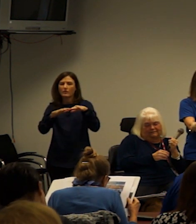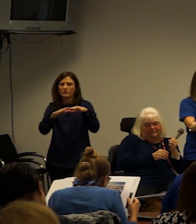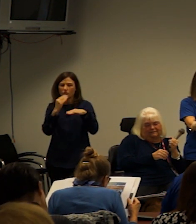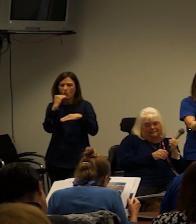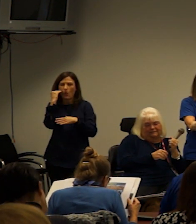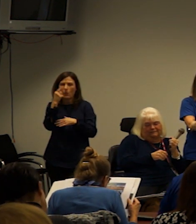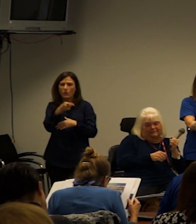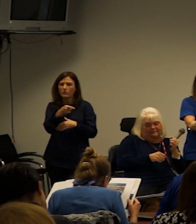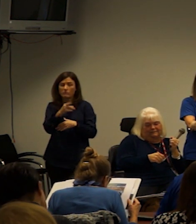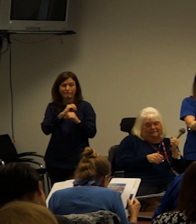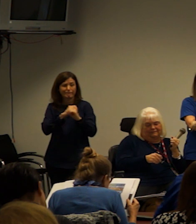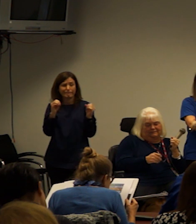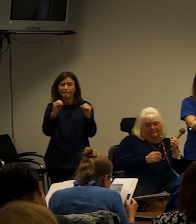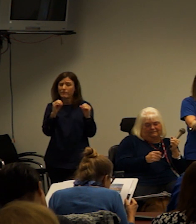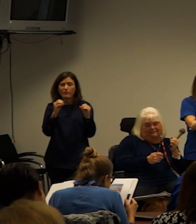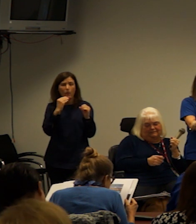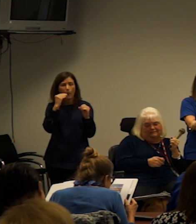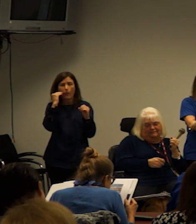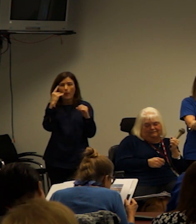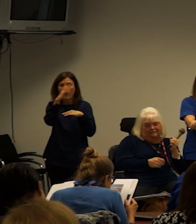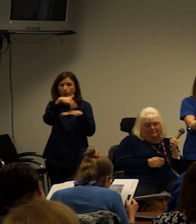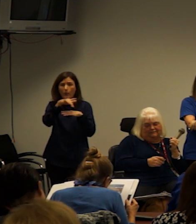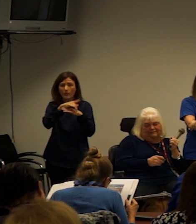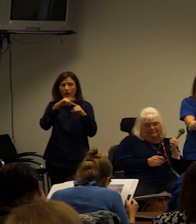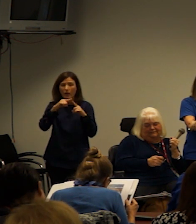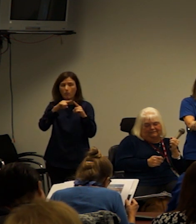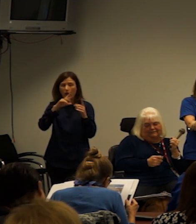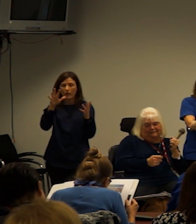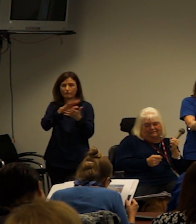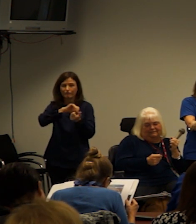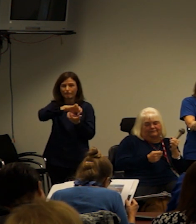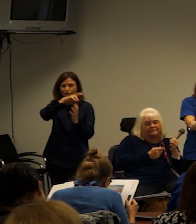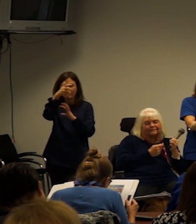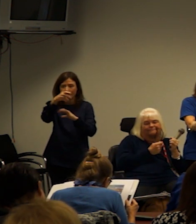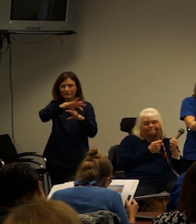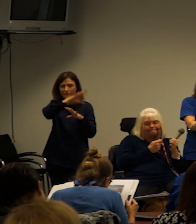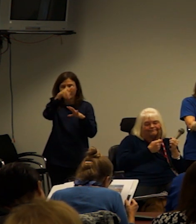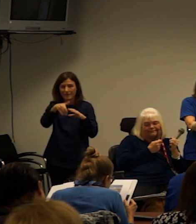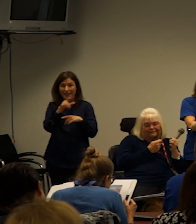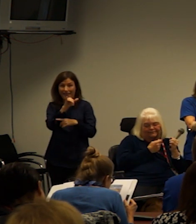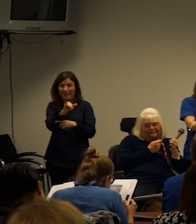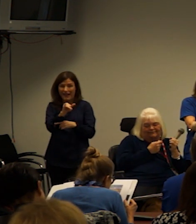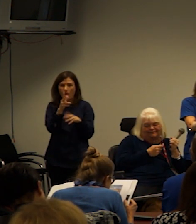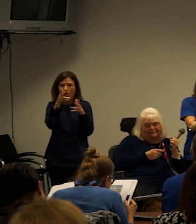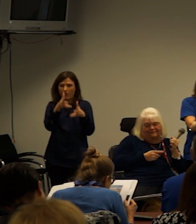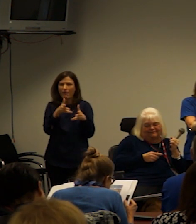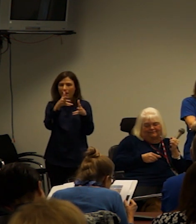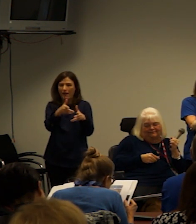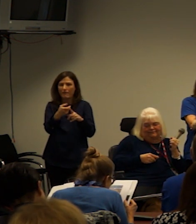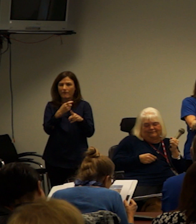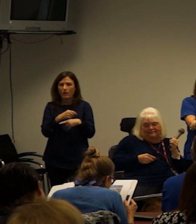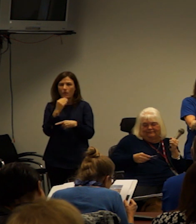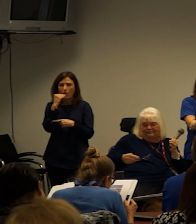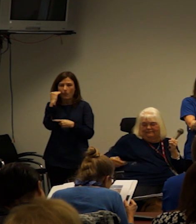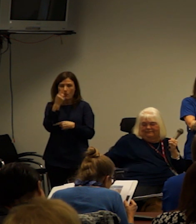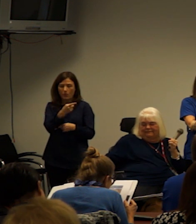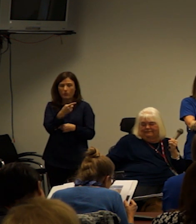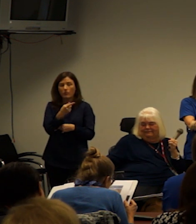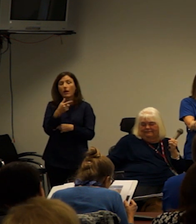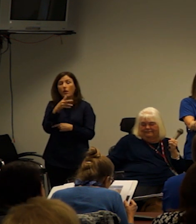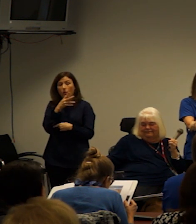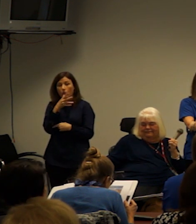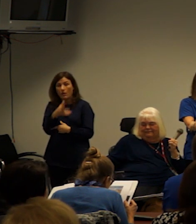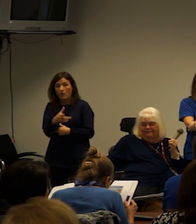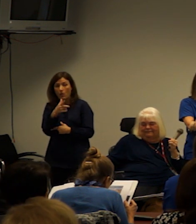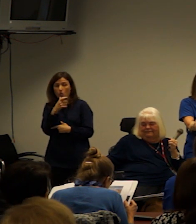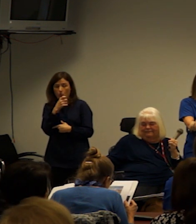a home lot. There's no home, but there's a big pile of rubble, and that is the home. That's what was left. The grandmother who